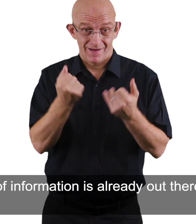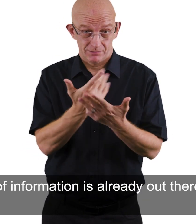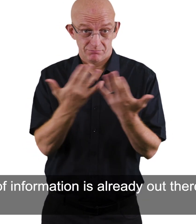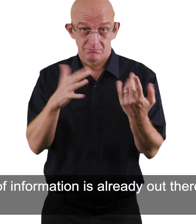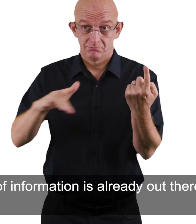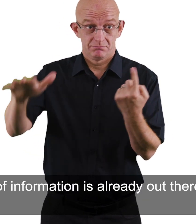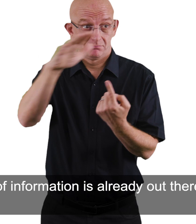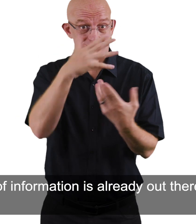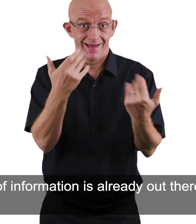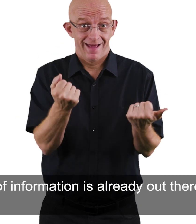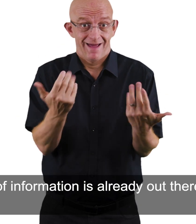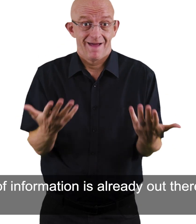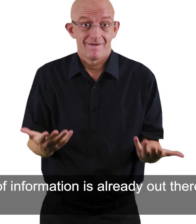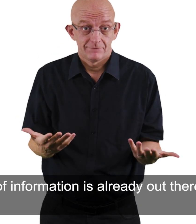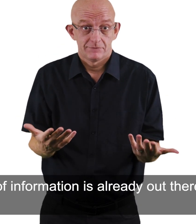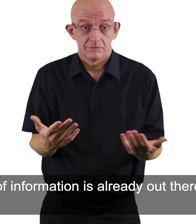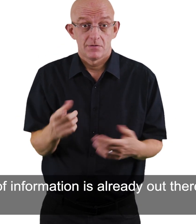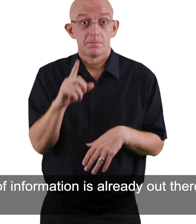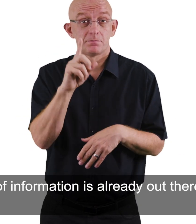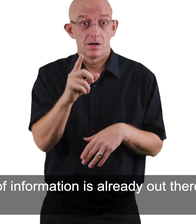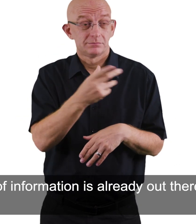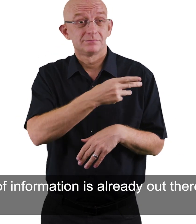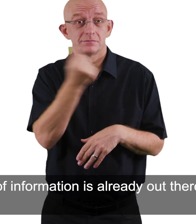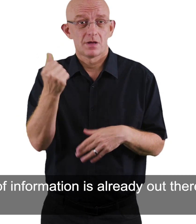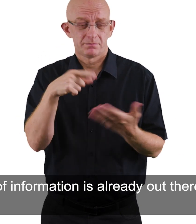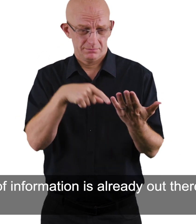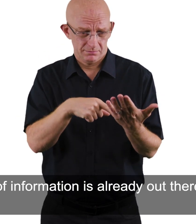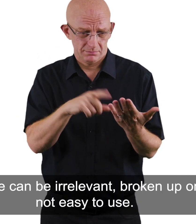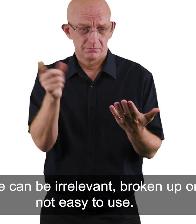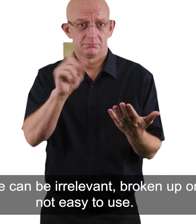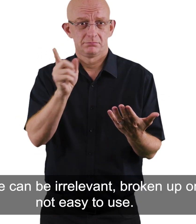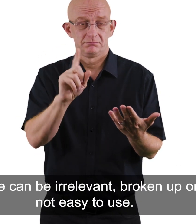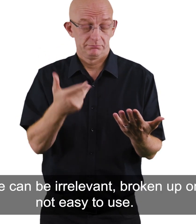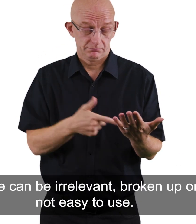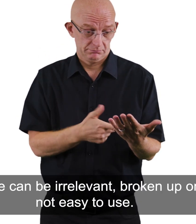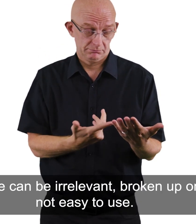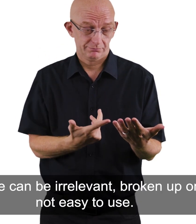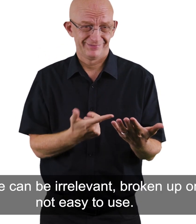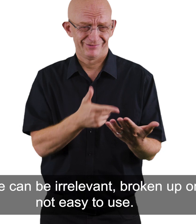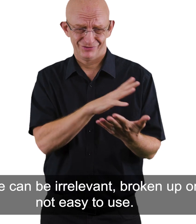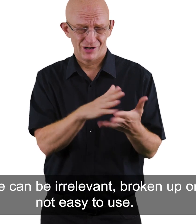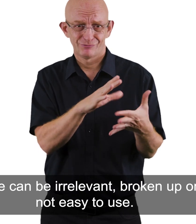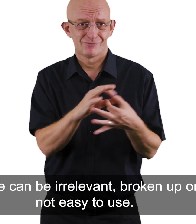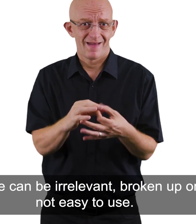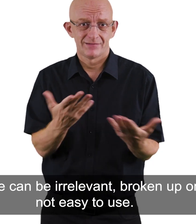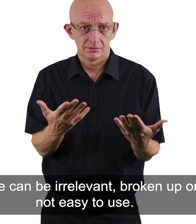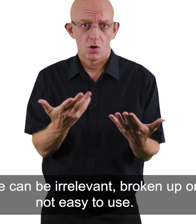A lot of information is already out there, but some can be irrelevant, broken